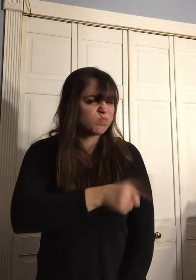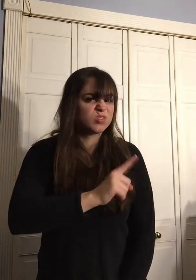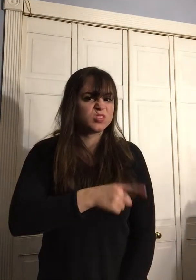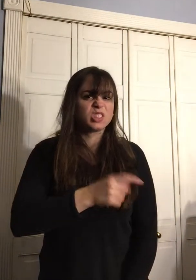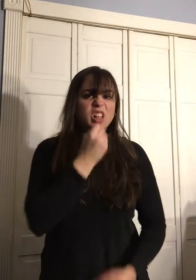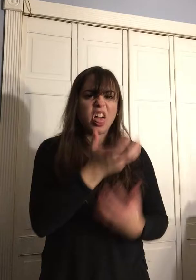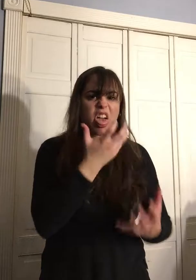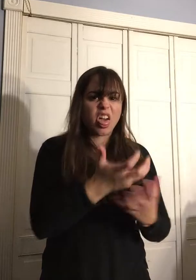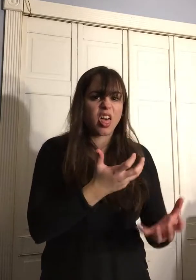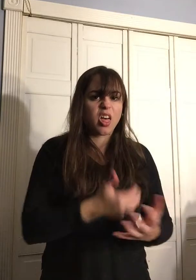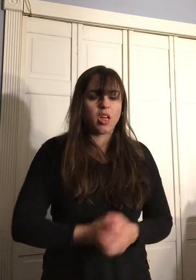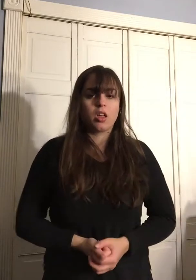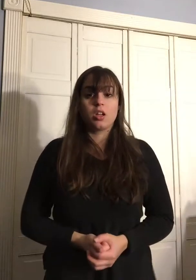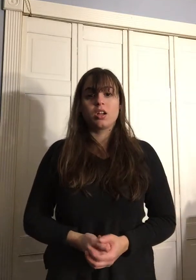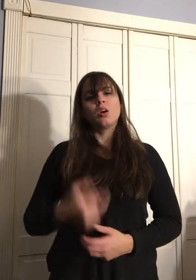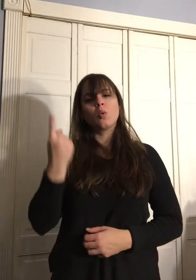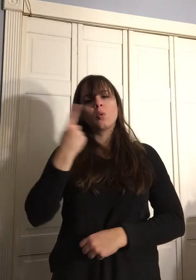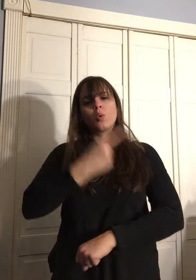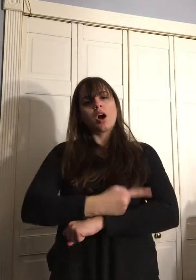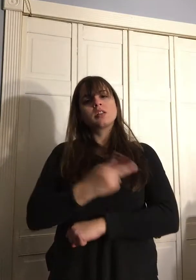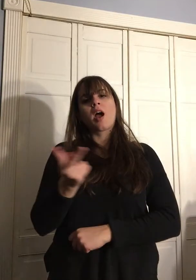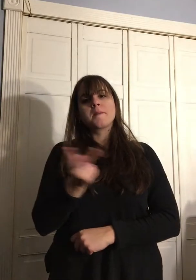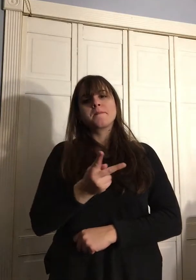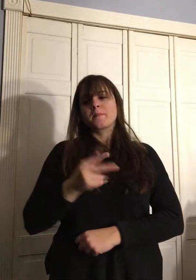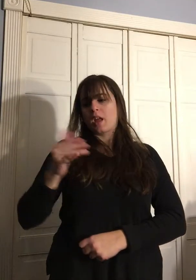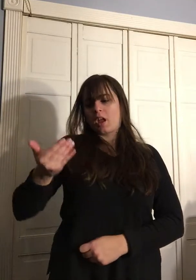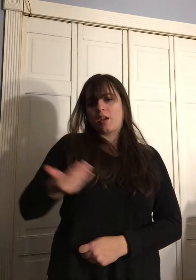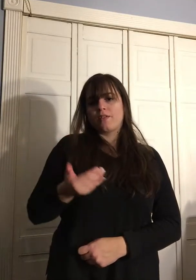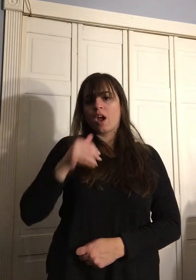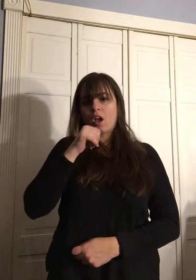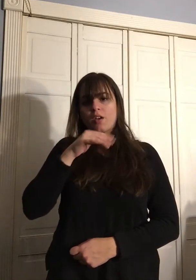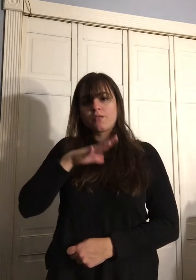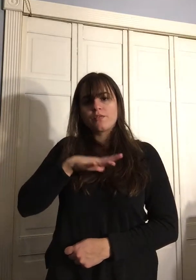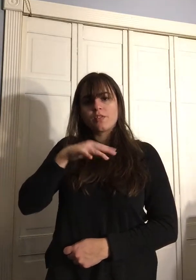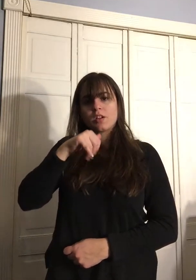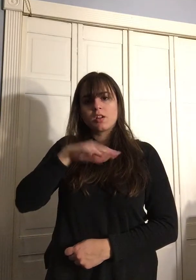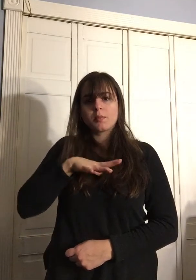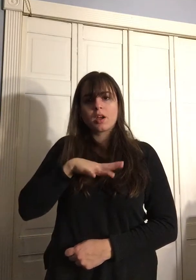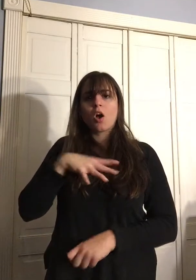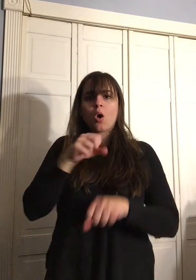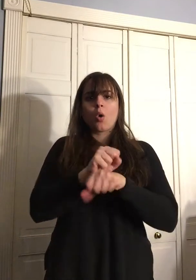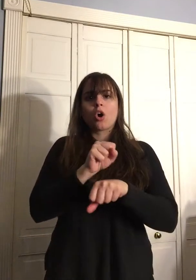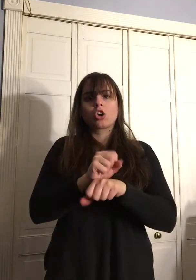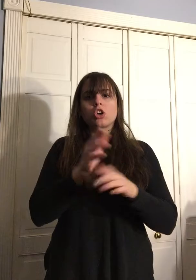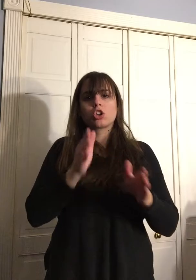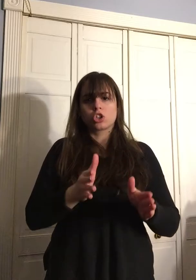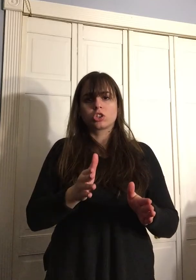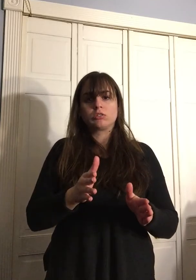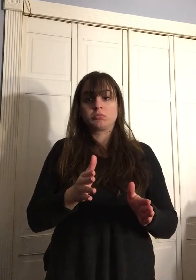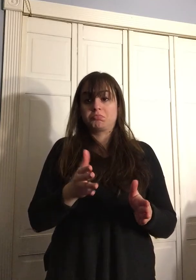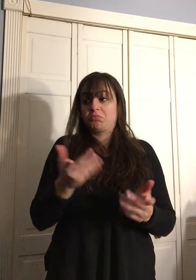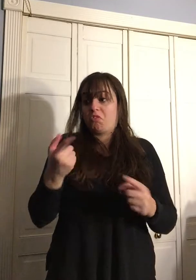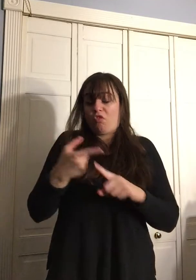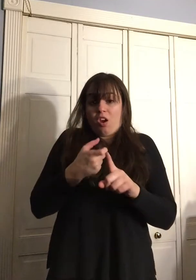mind than Guard A, and she got often scolded by Guard A whenever she expressed herself. One